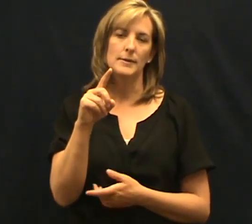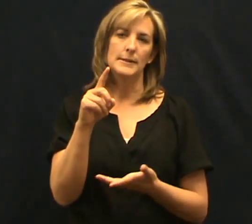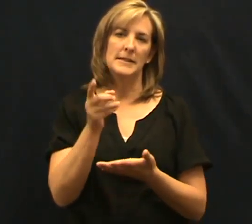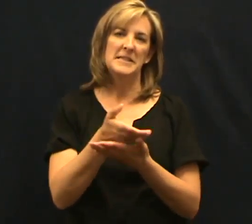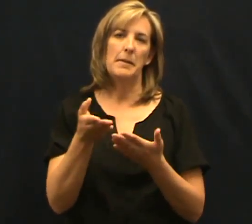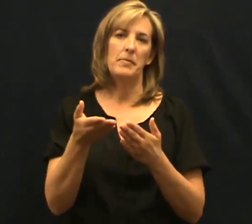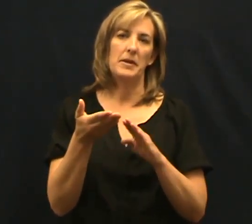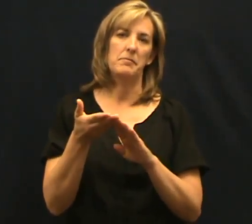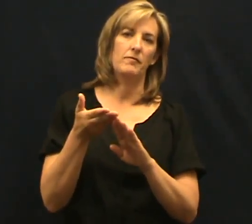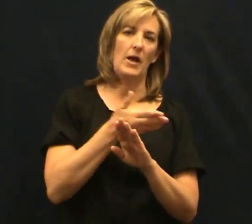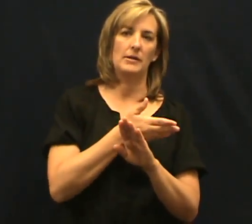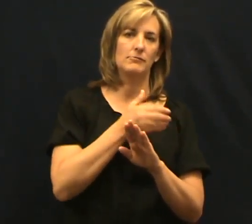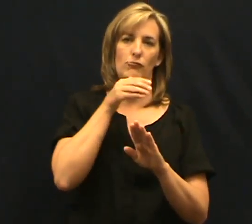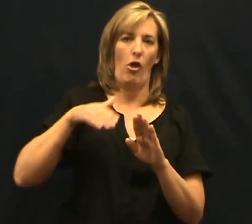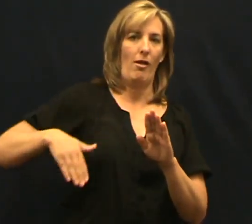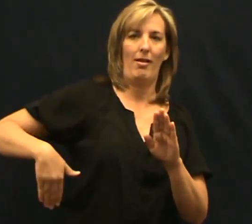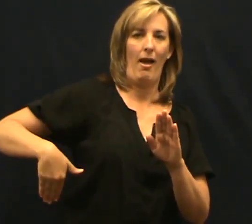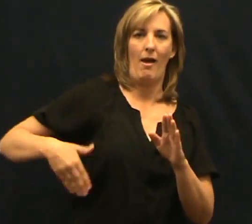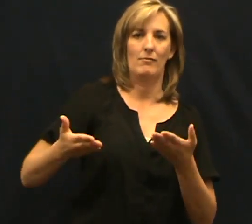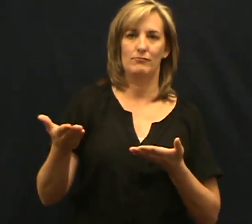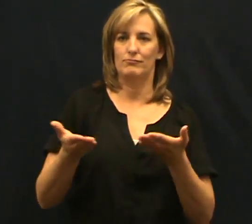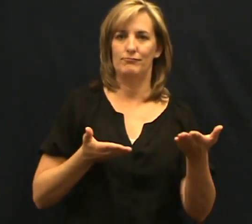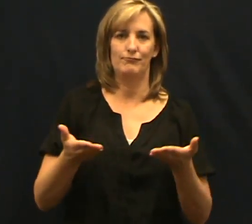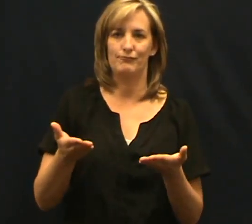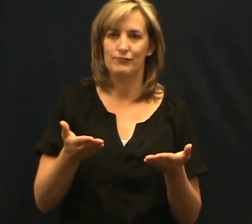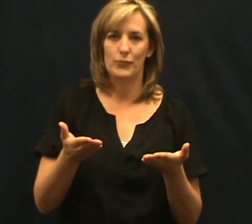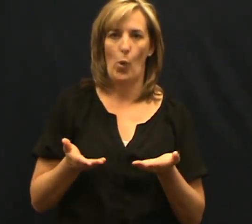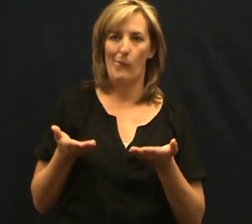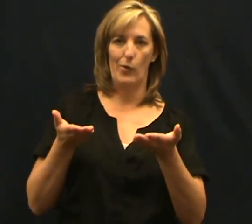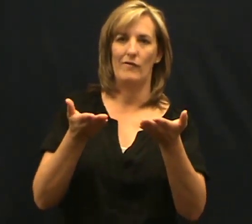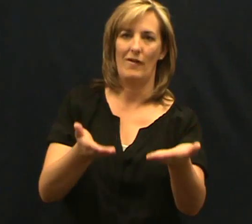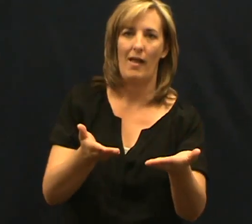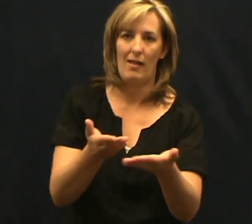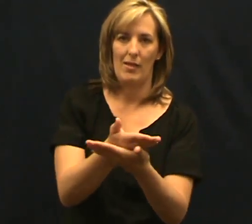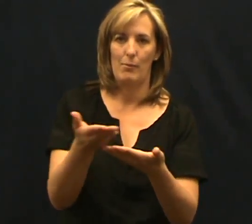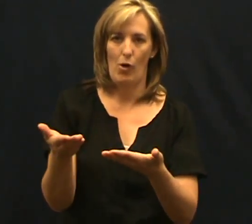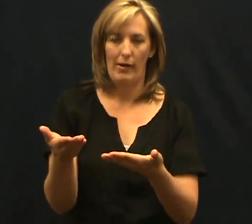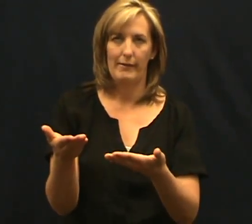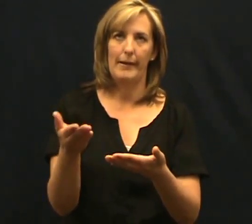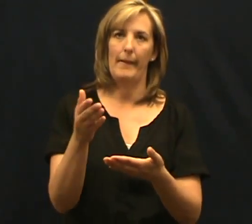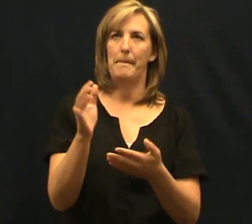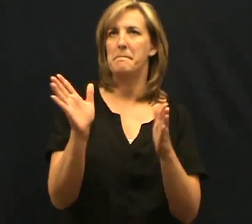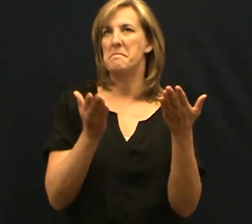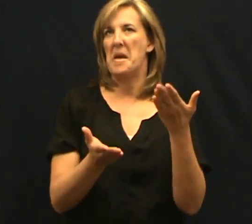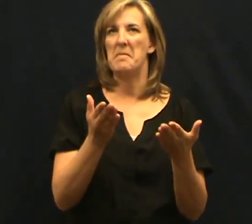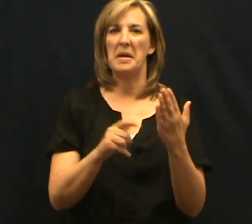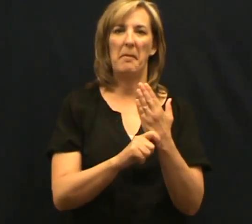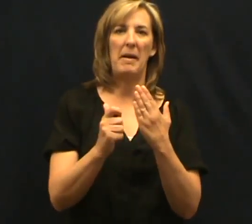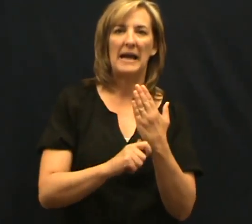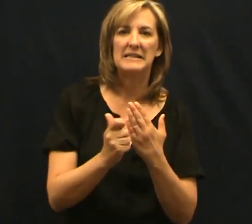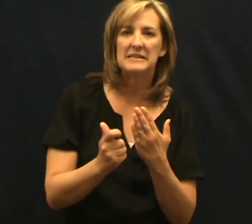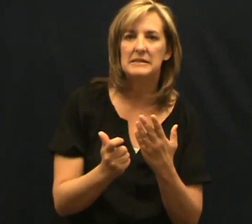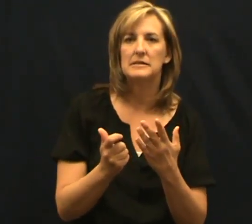provided whatever it was that these people had subscribed to, either the magazines or the internet service or whatever the case happened